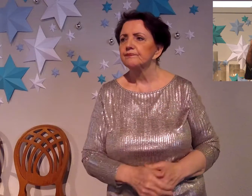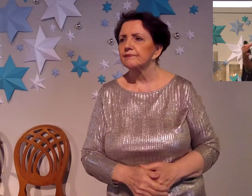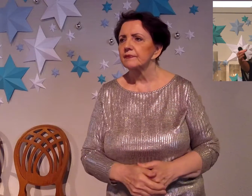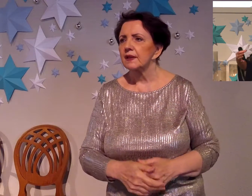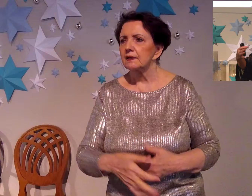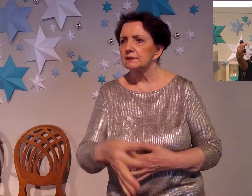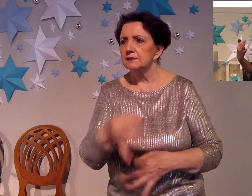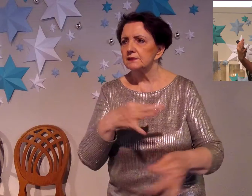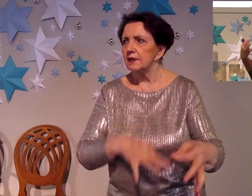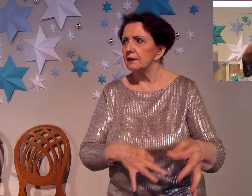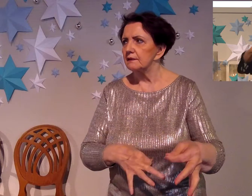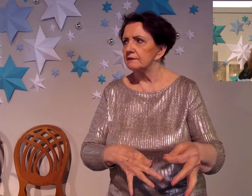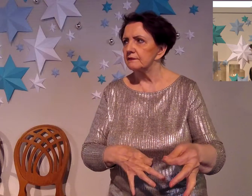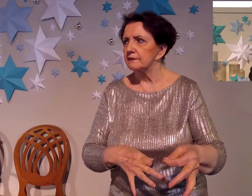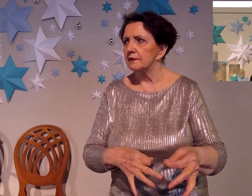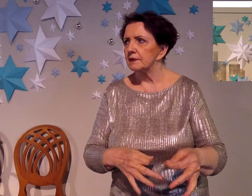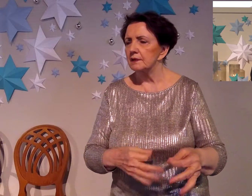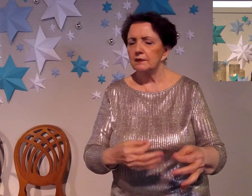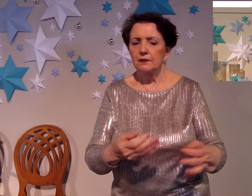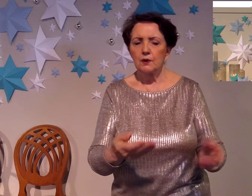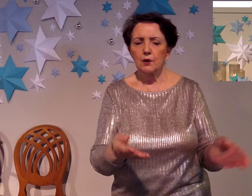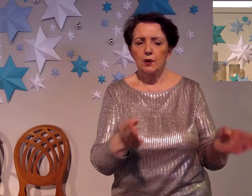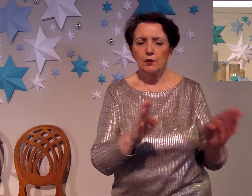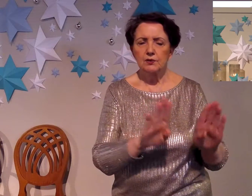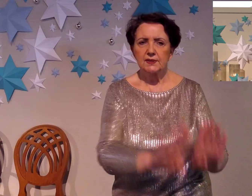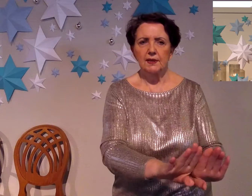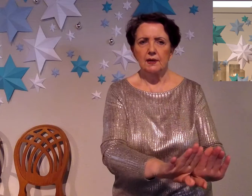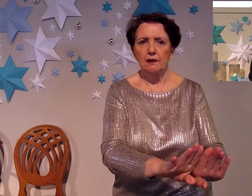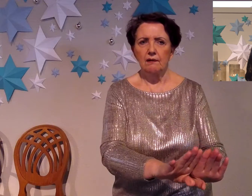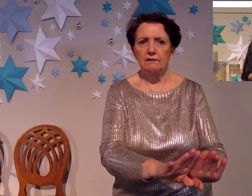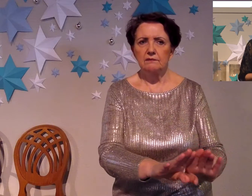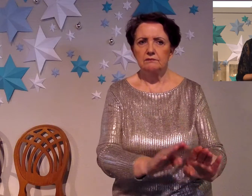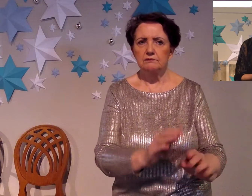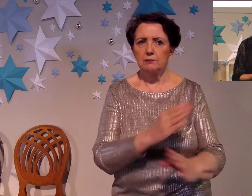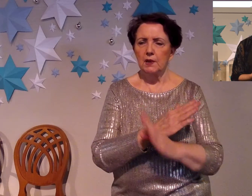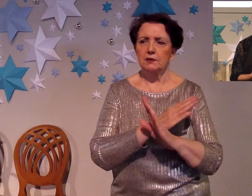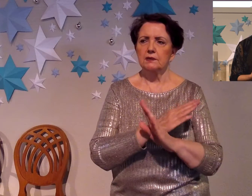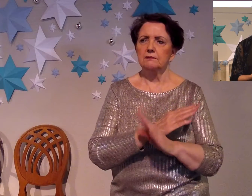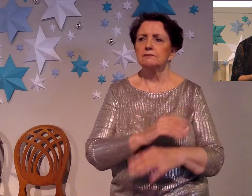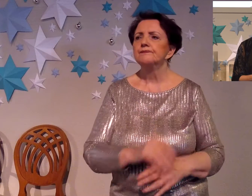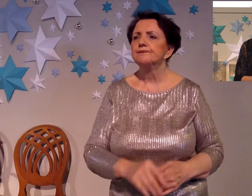Instead of closing ourselves off.